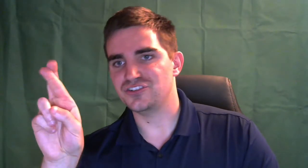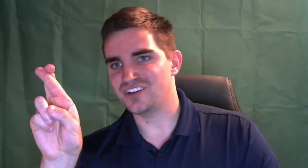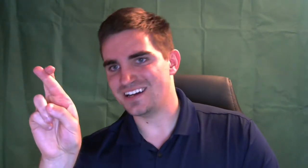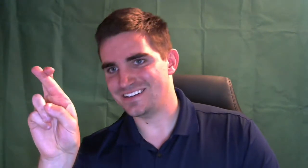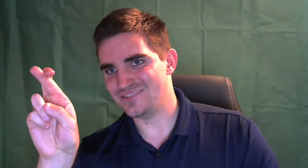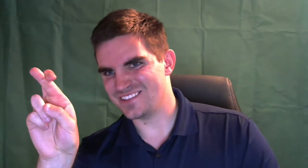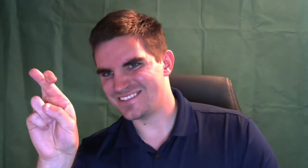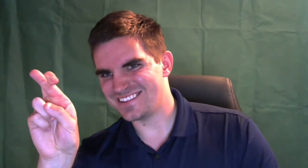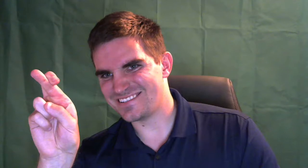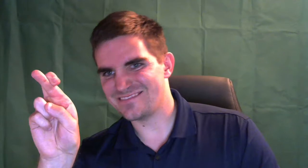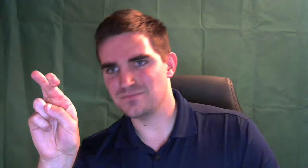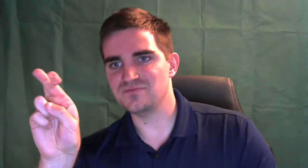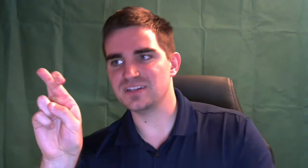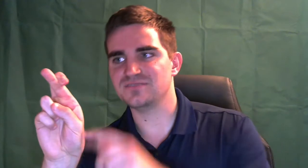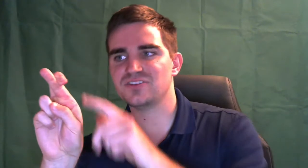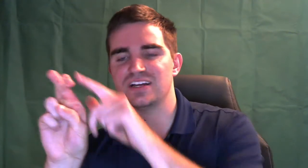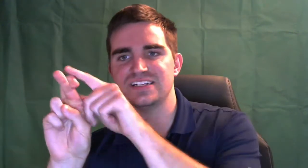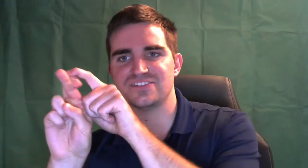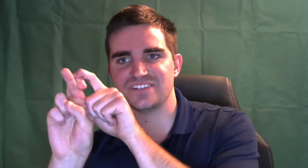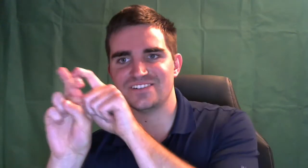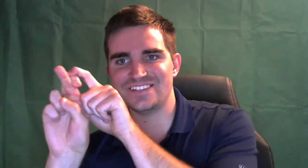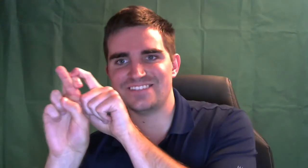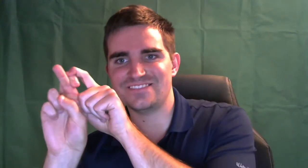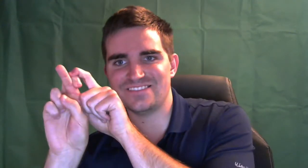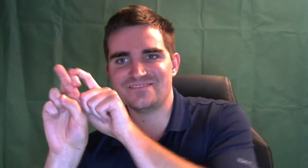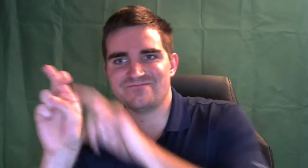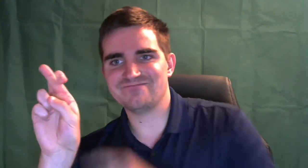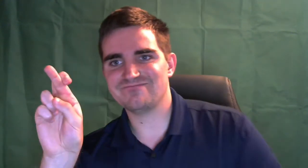not doing this extra movement of trying to get your finger down on your